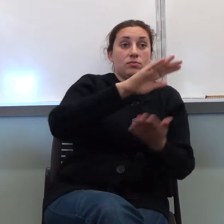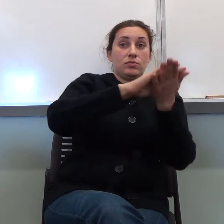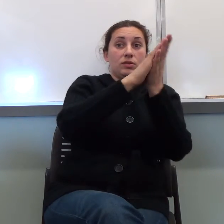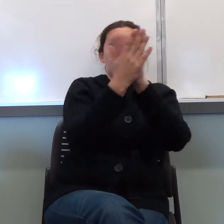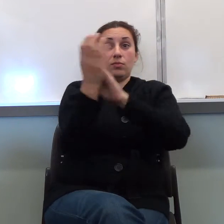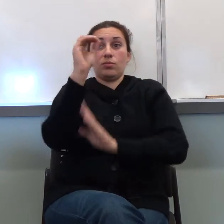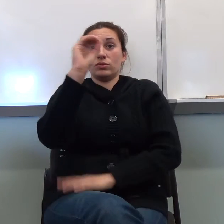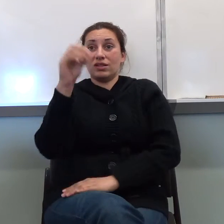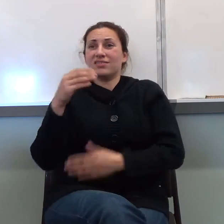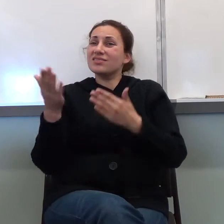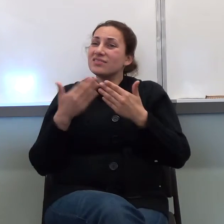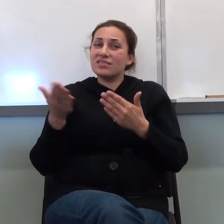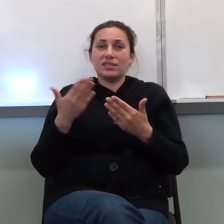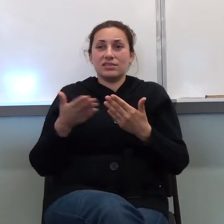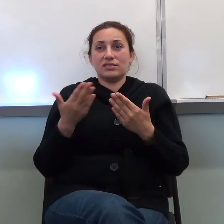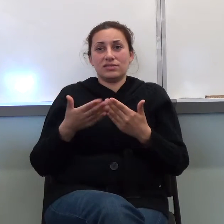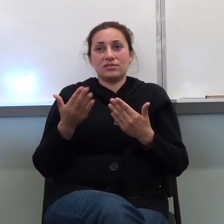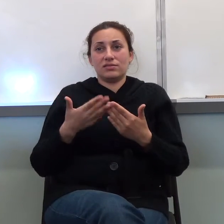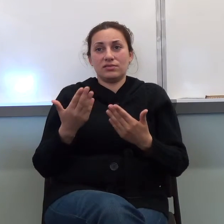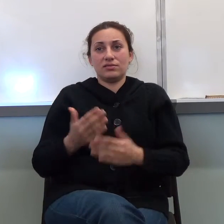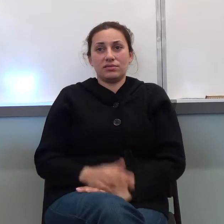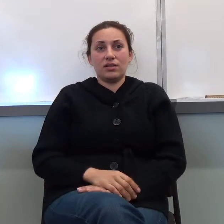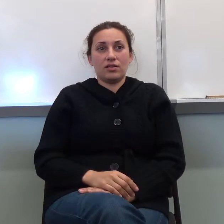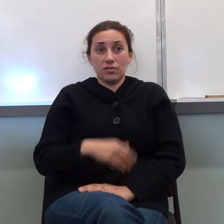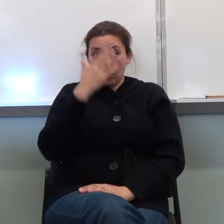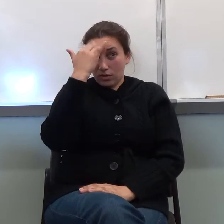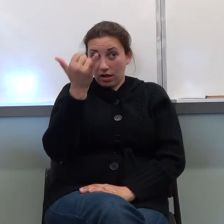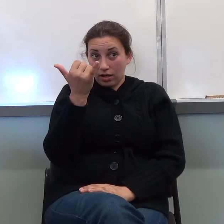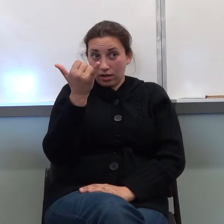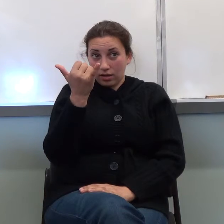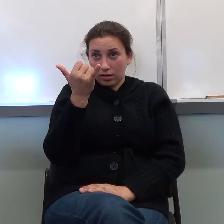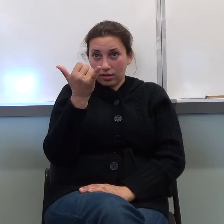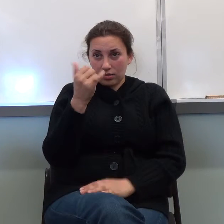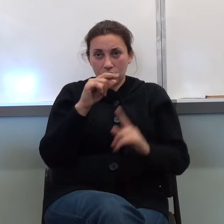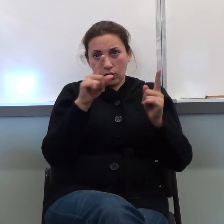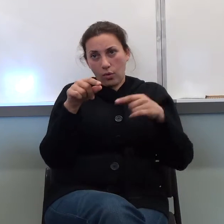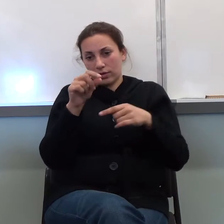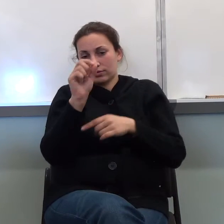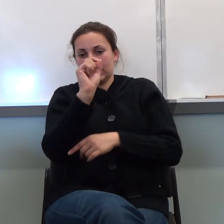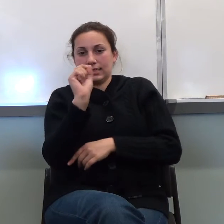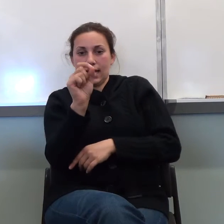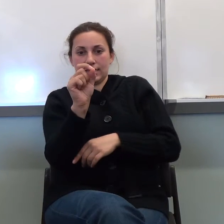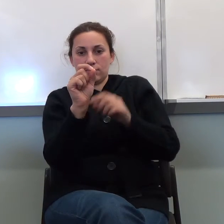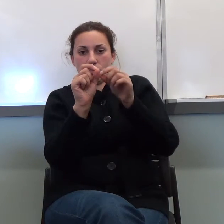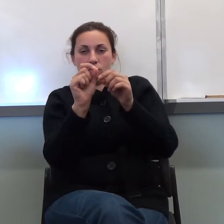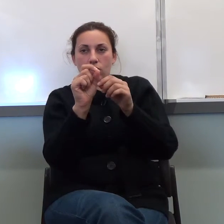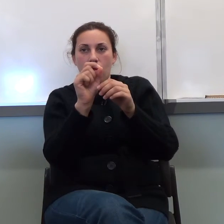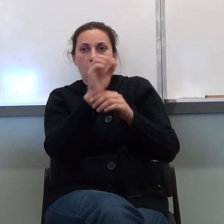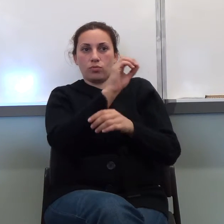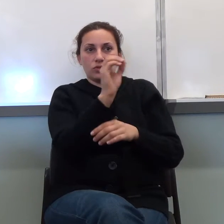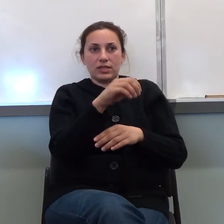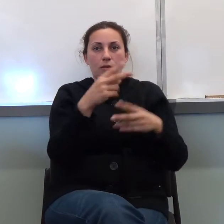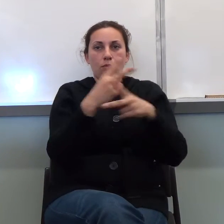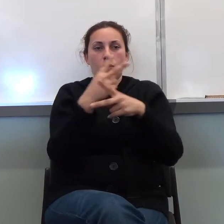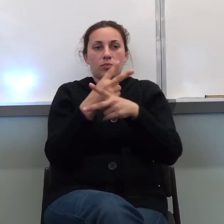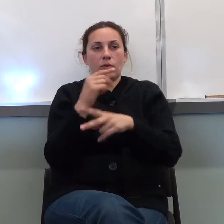easy job, isn't it? Because you're going this way. Decimals over to percents, multiplied by 100, attach a percent